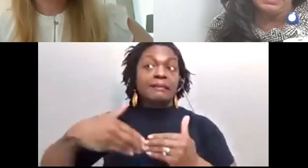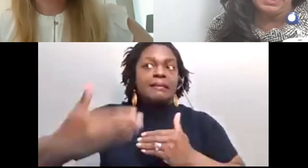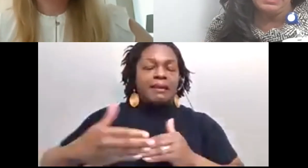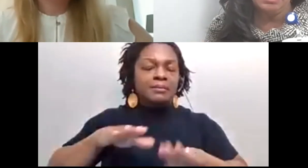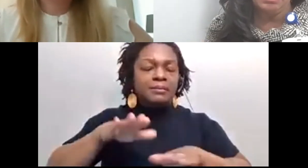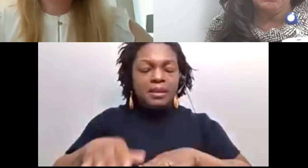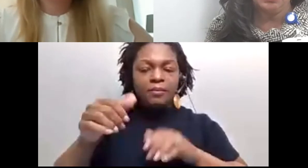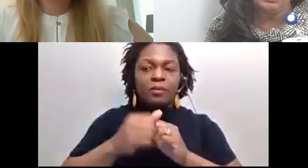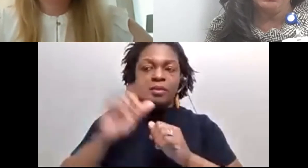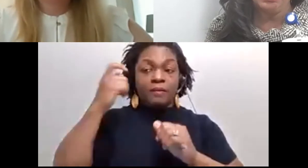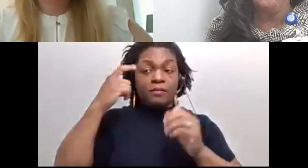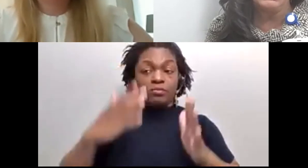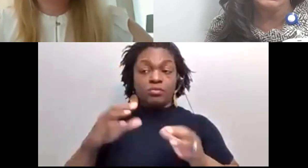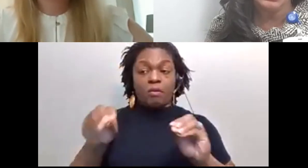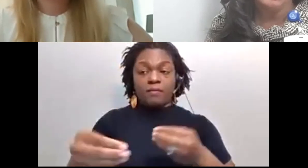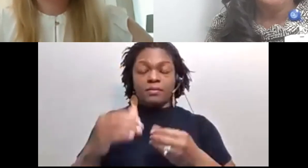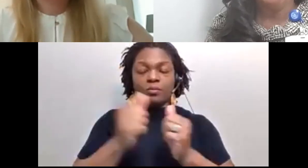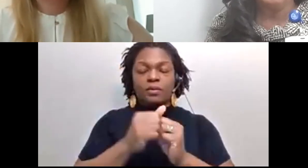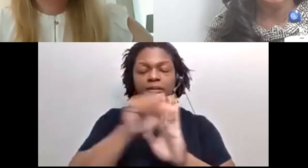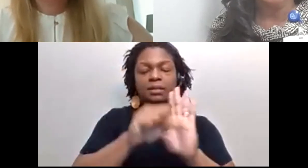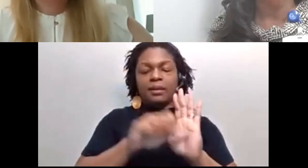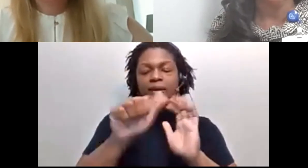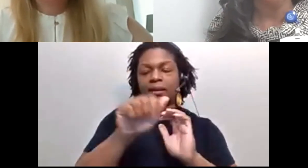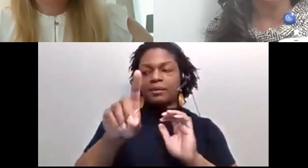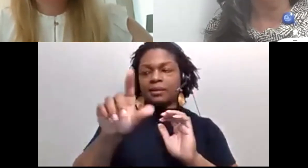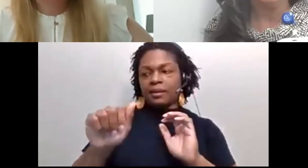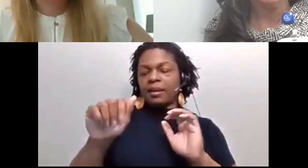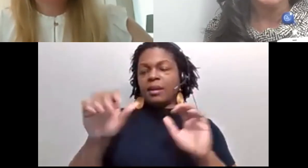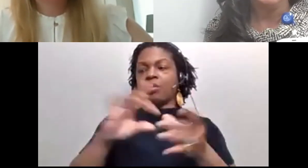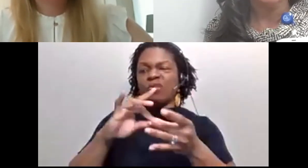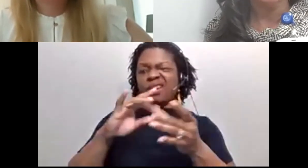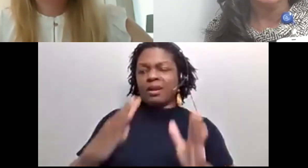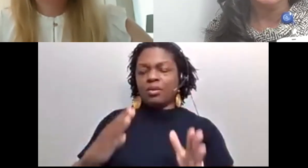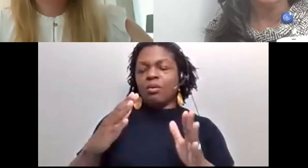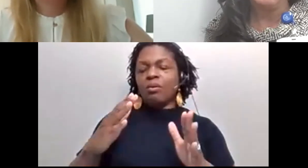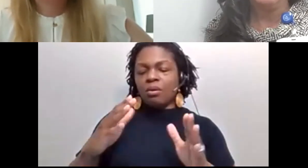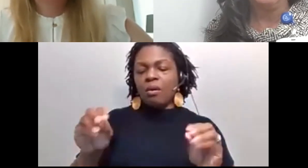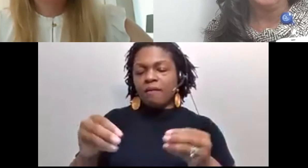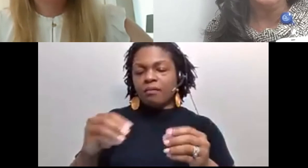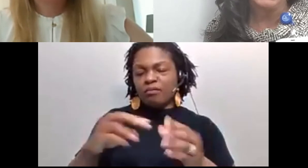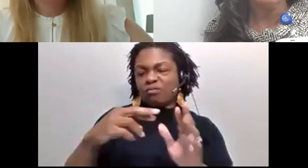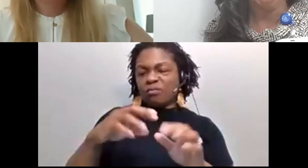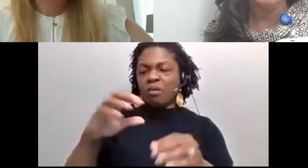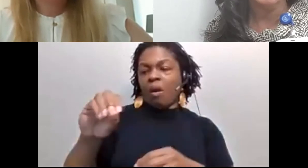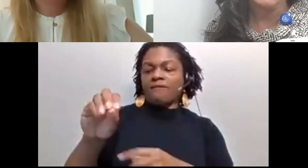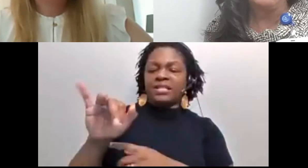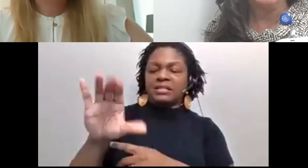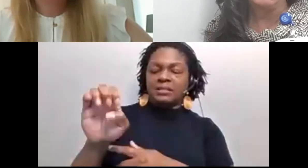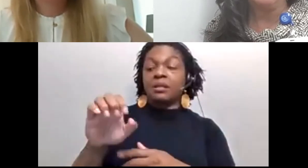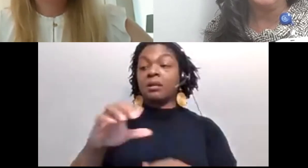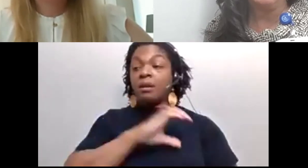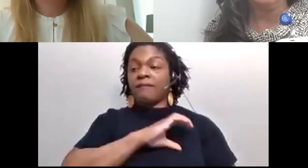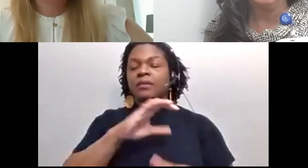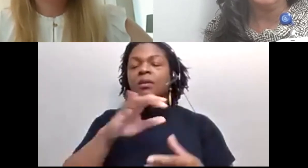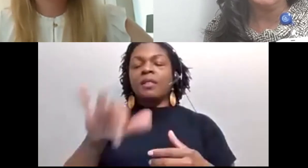state ADA coordinator office was also to put in statute the state as a model employer task force, which now